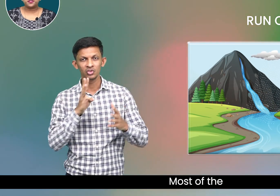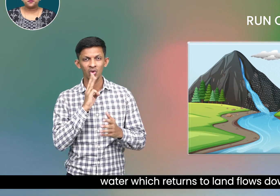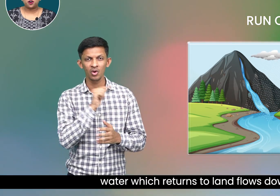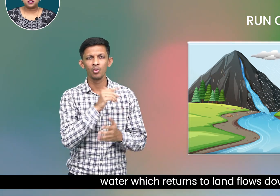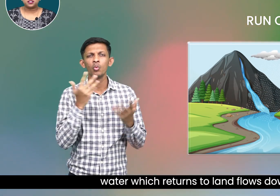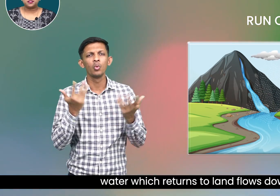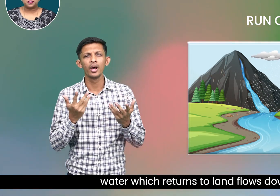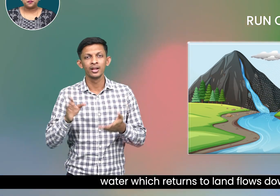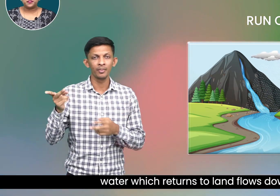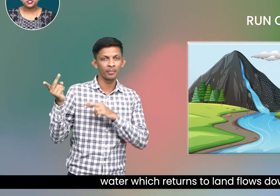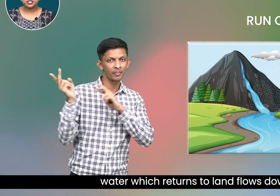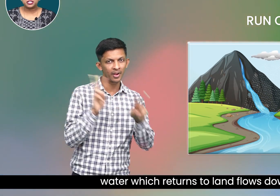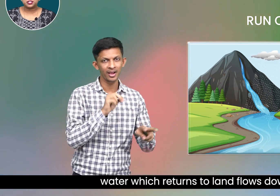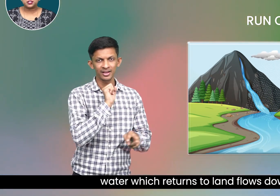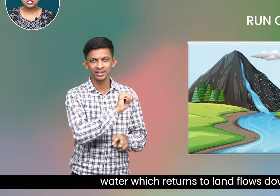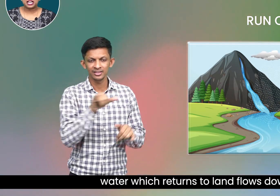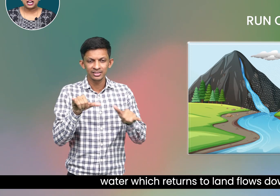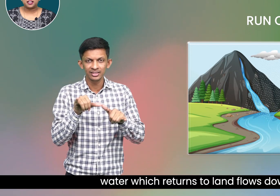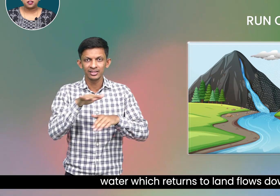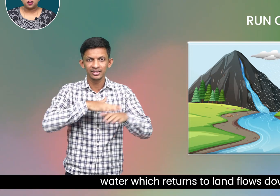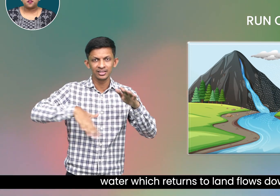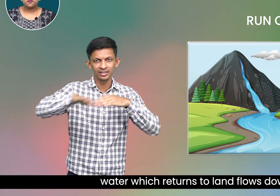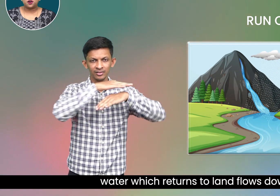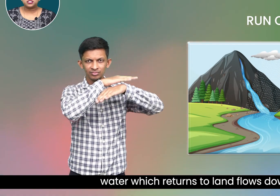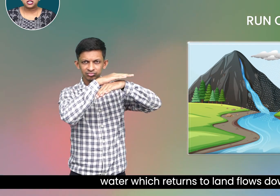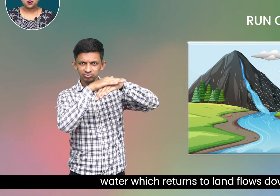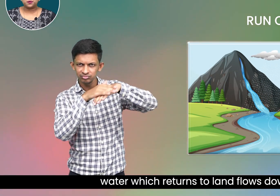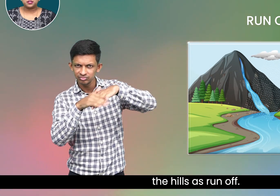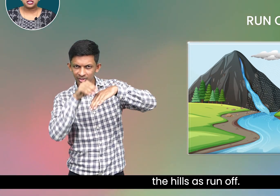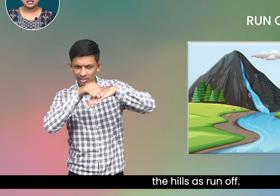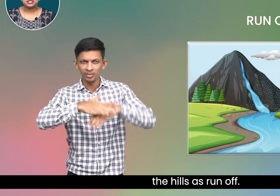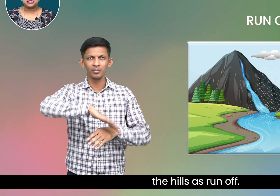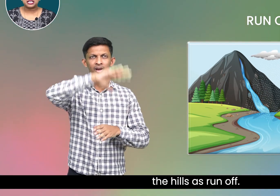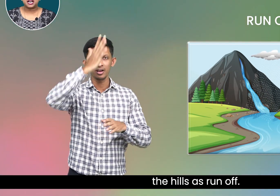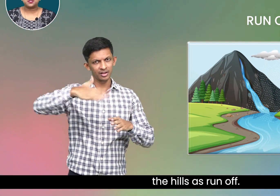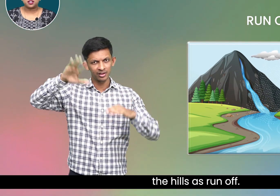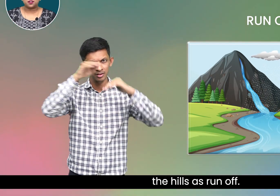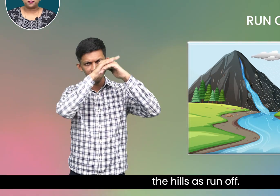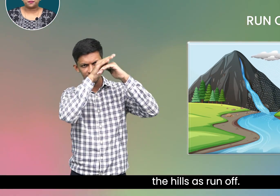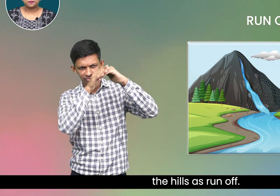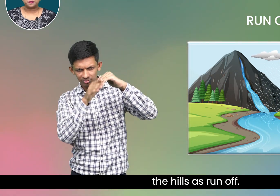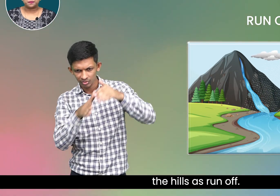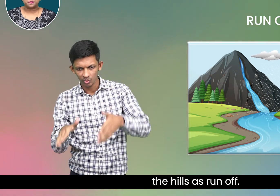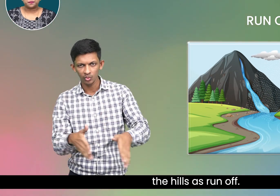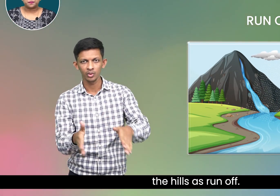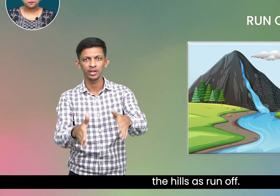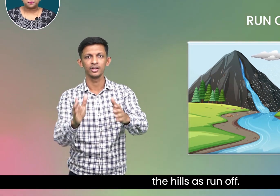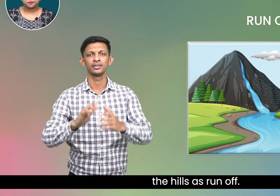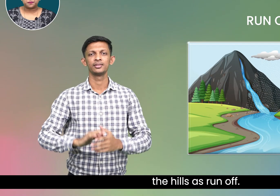Most of the water which returns to the land flows down the hills as runoff.